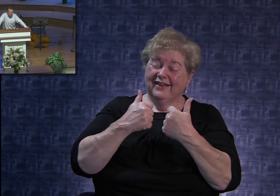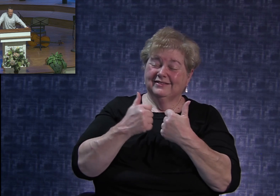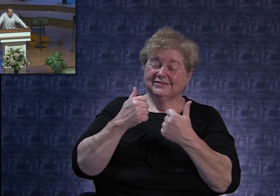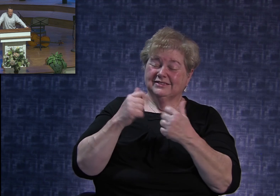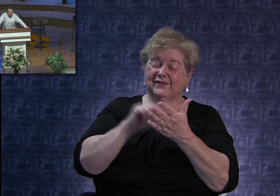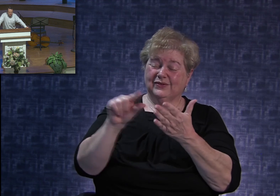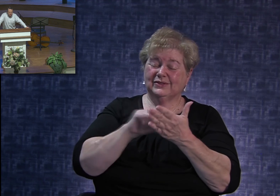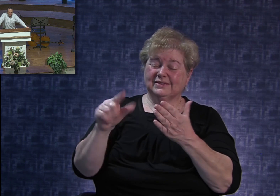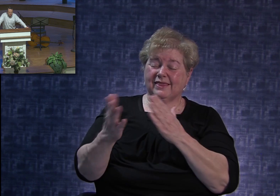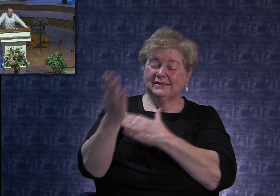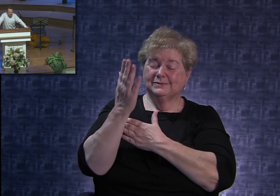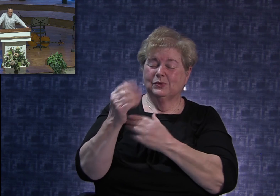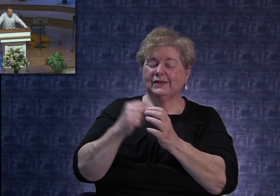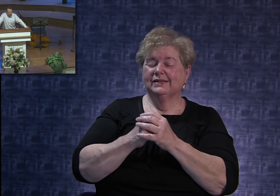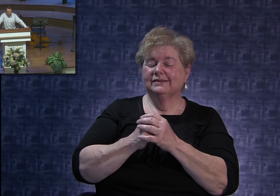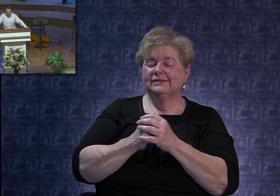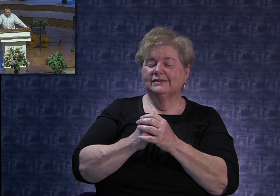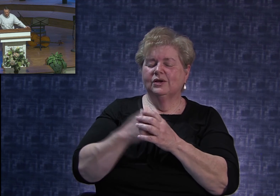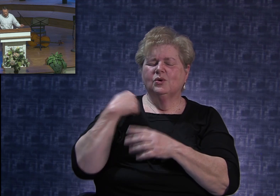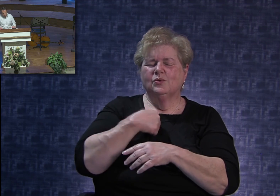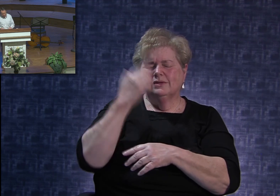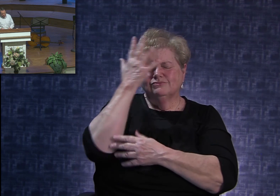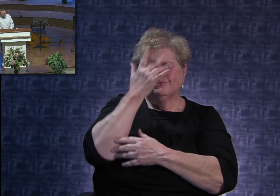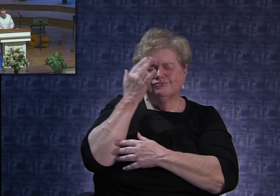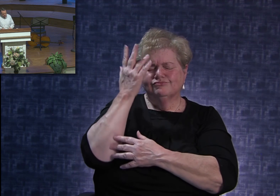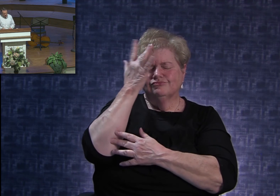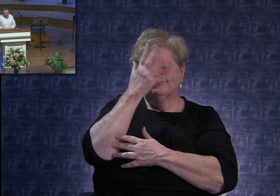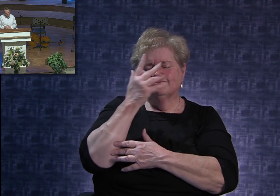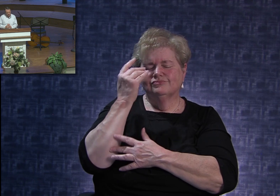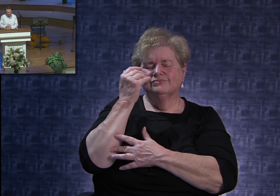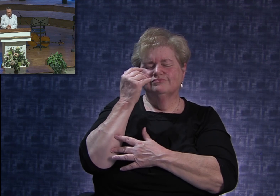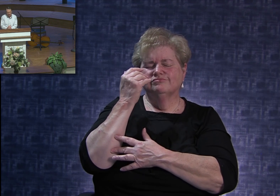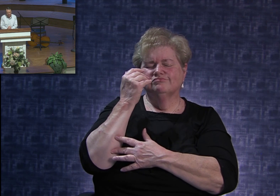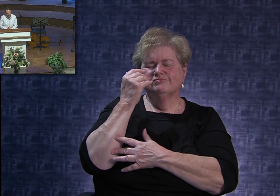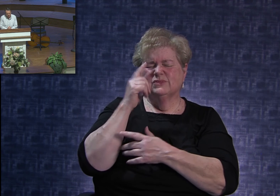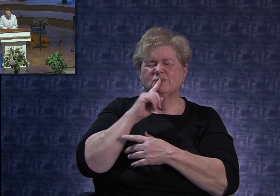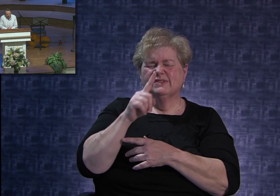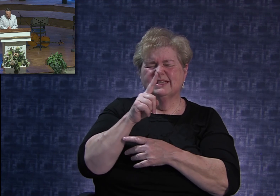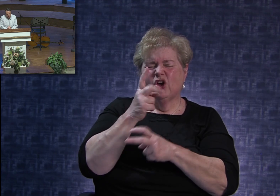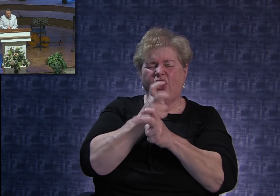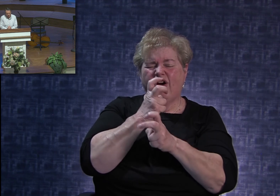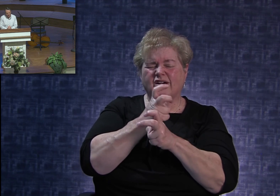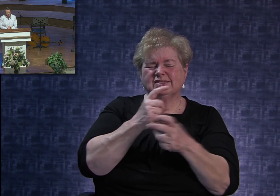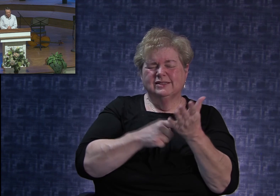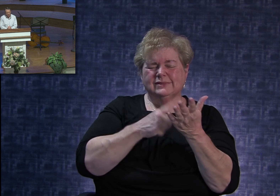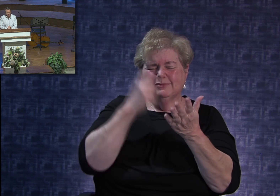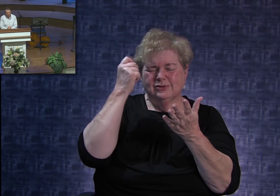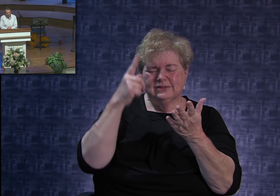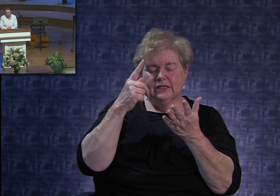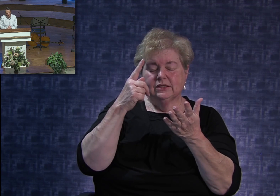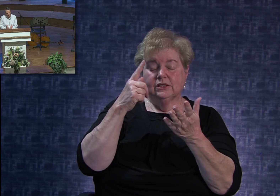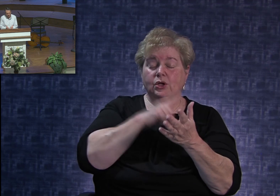It is one that as we think through it, it's It's challenging for many reasons. One,